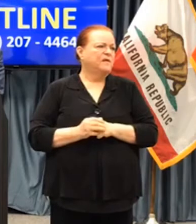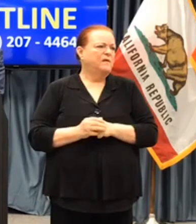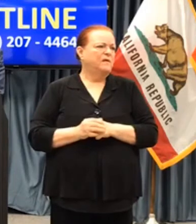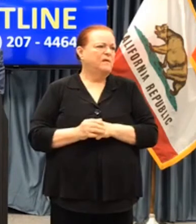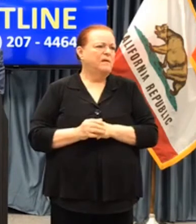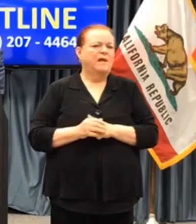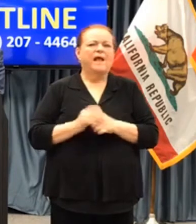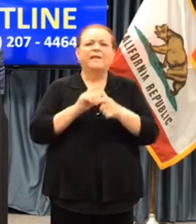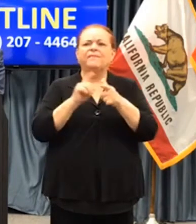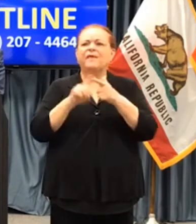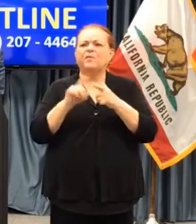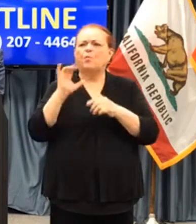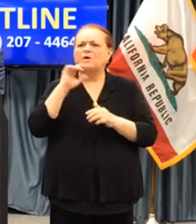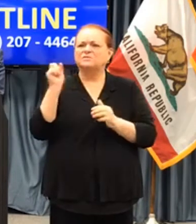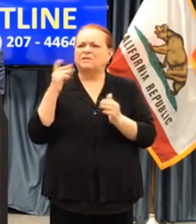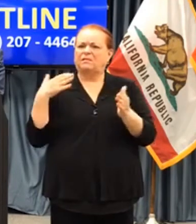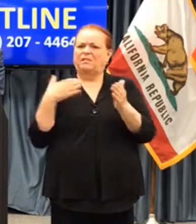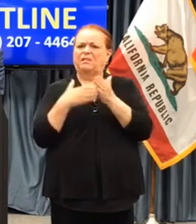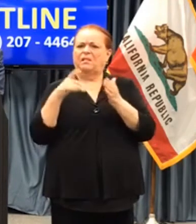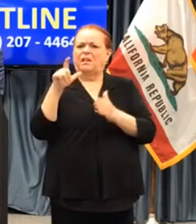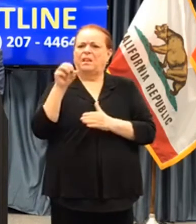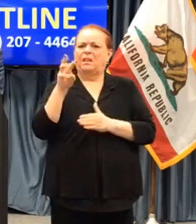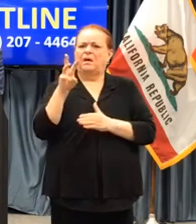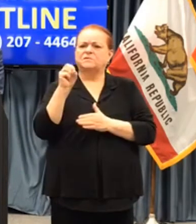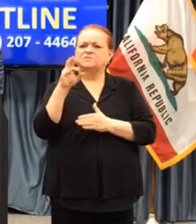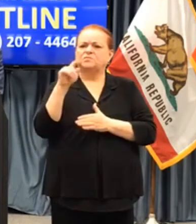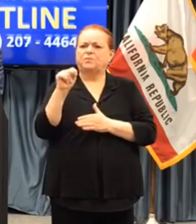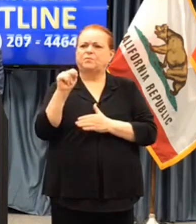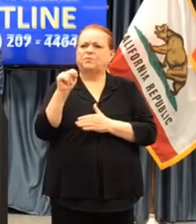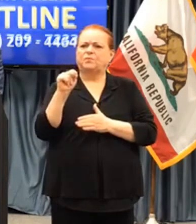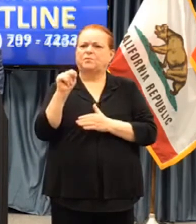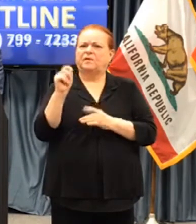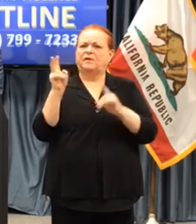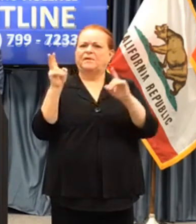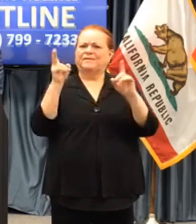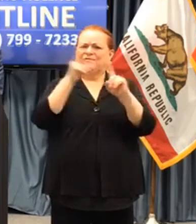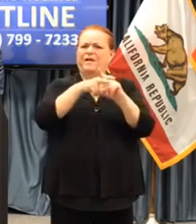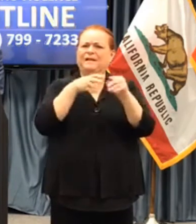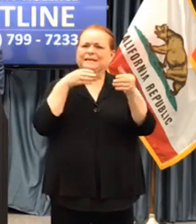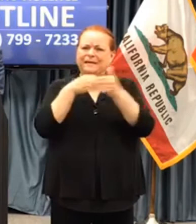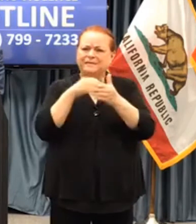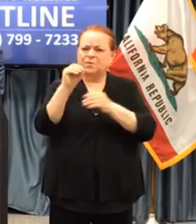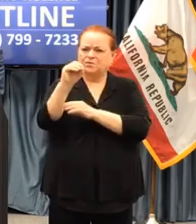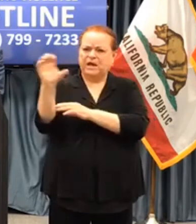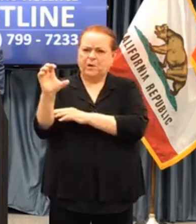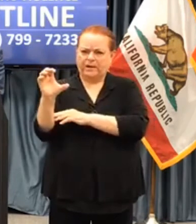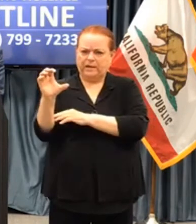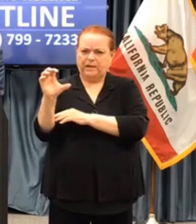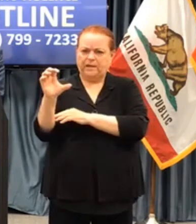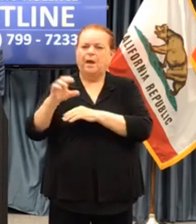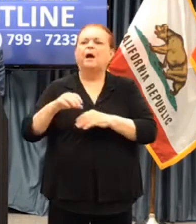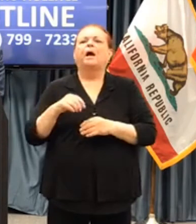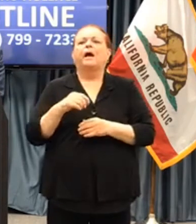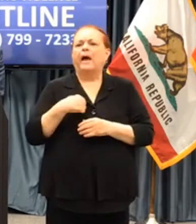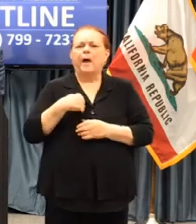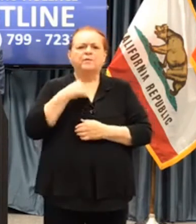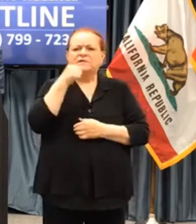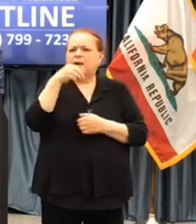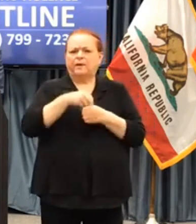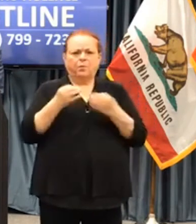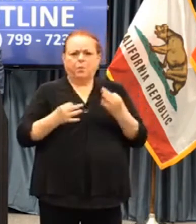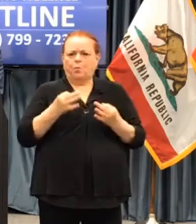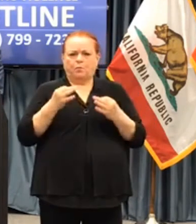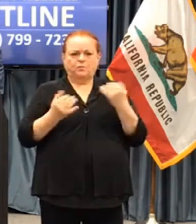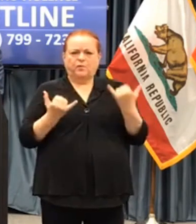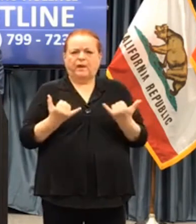Hills filed against the county, I know you were in court today. Can you update us on that? Unfortunately, I was not in court, but I did get a message from my staff.